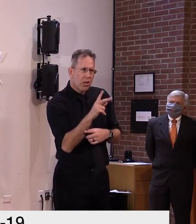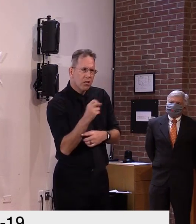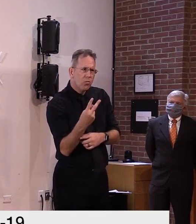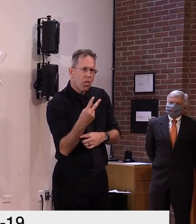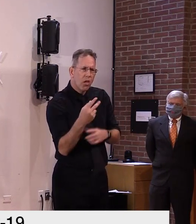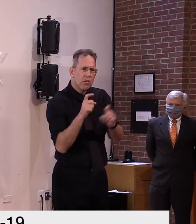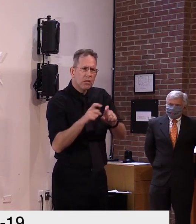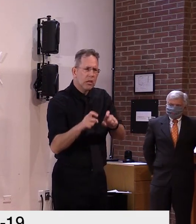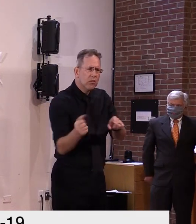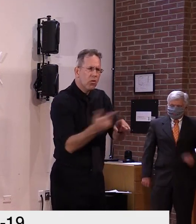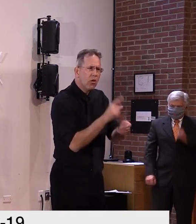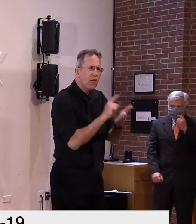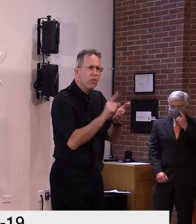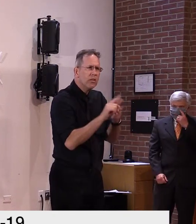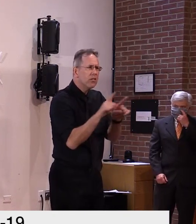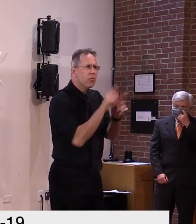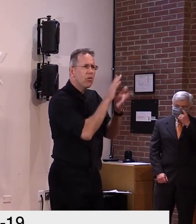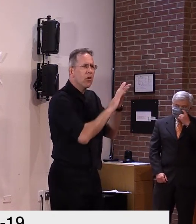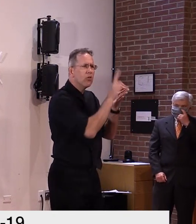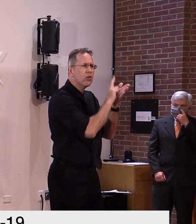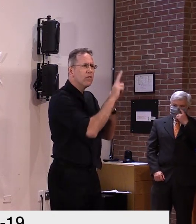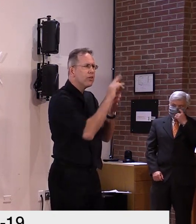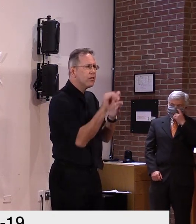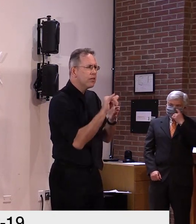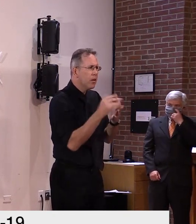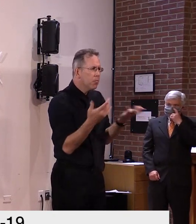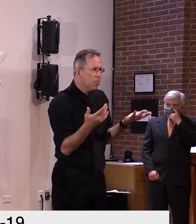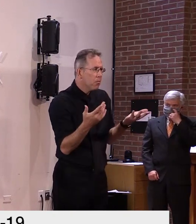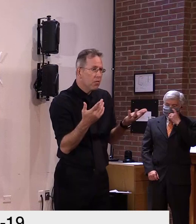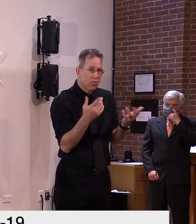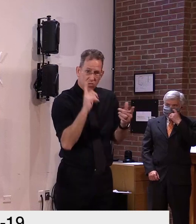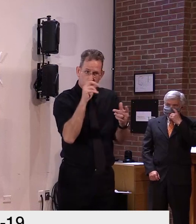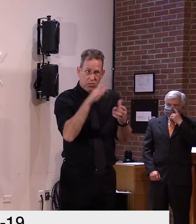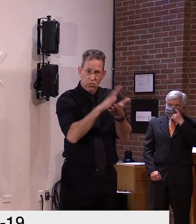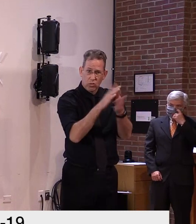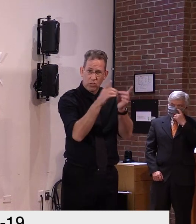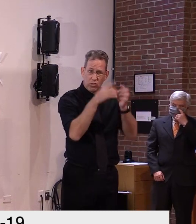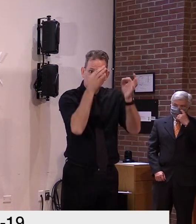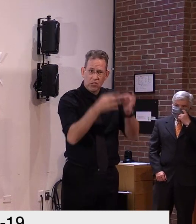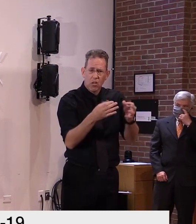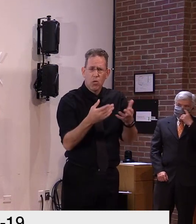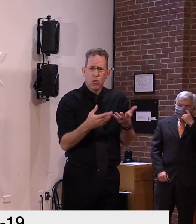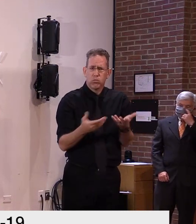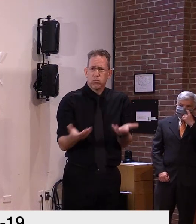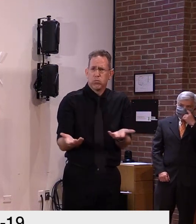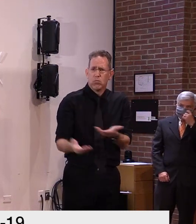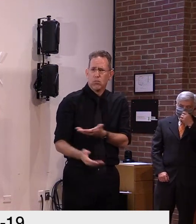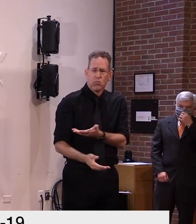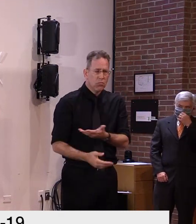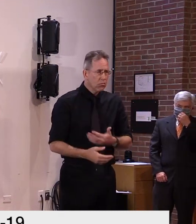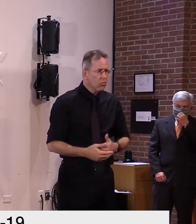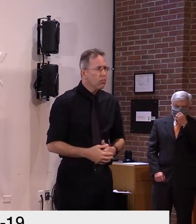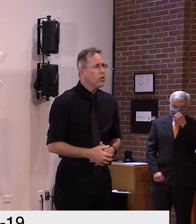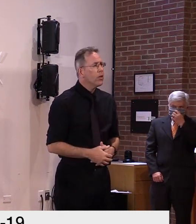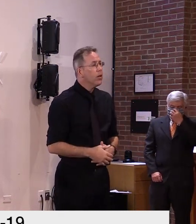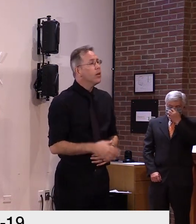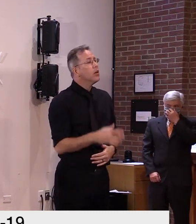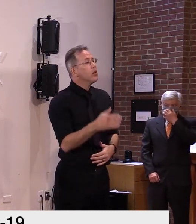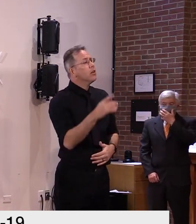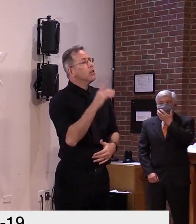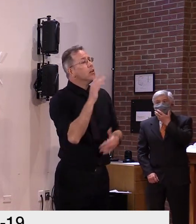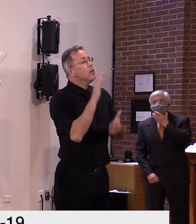So with the colleges, that was a, if you will, a prerequisite to their being able